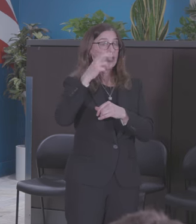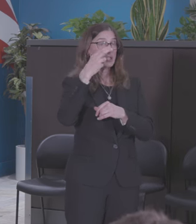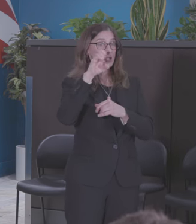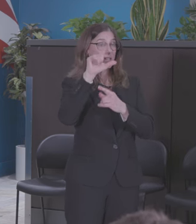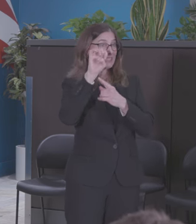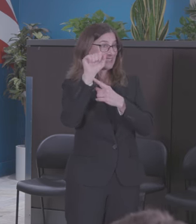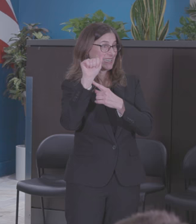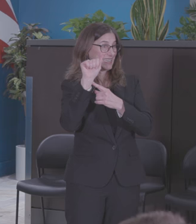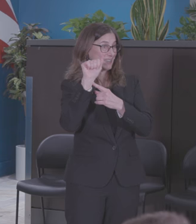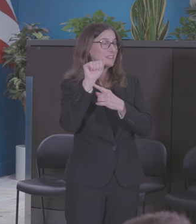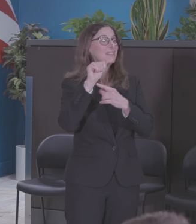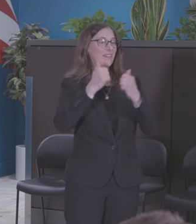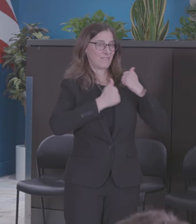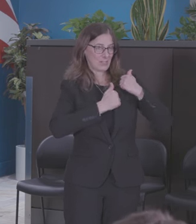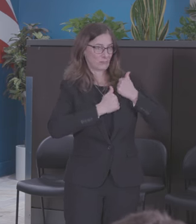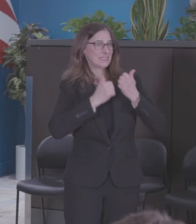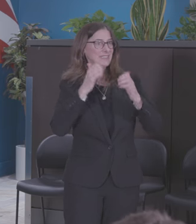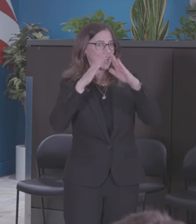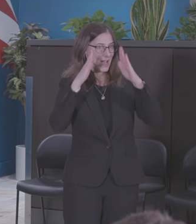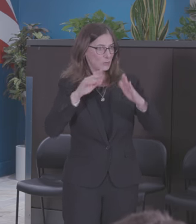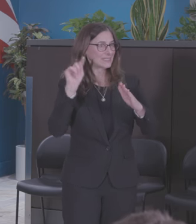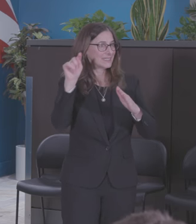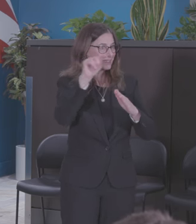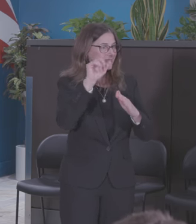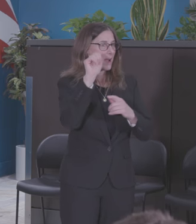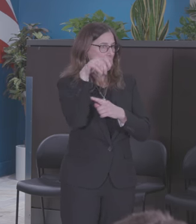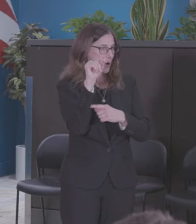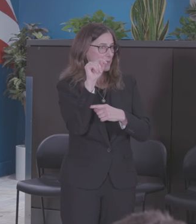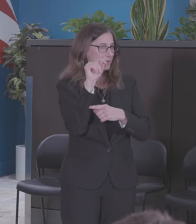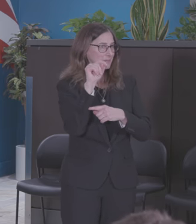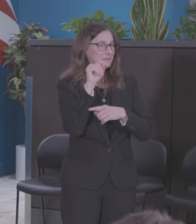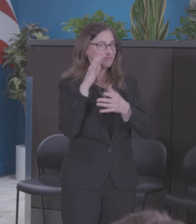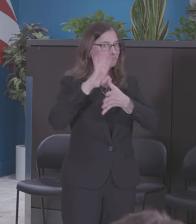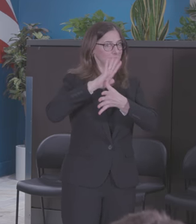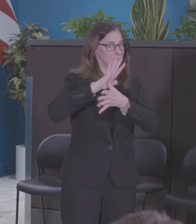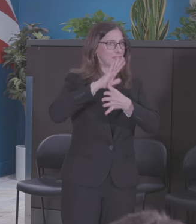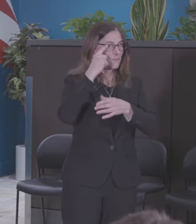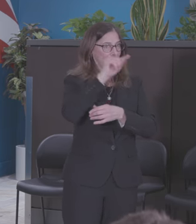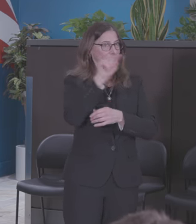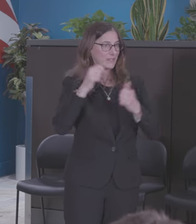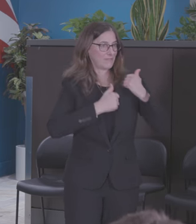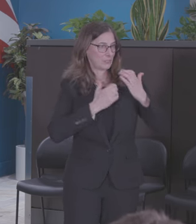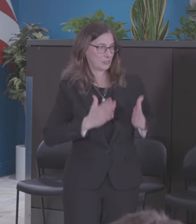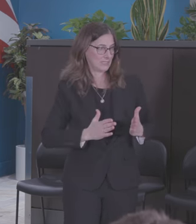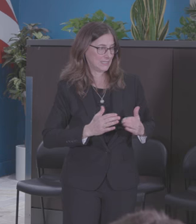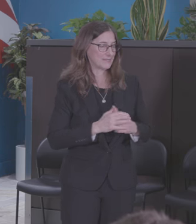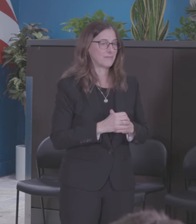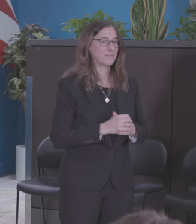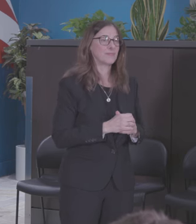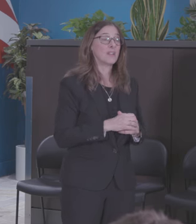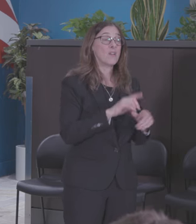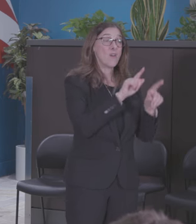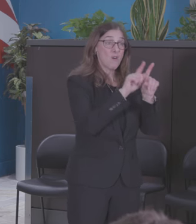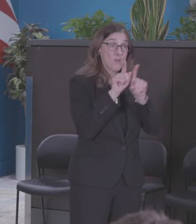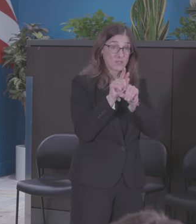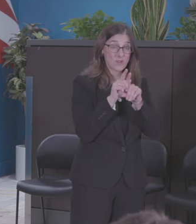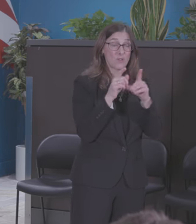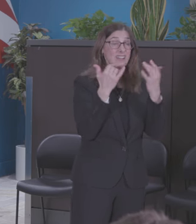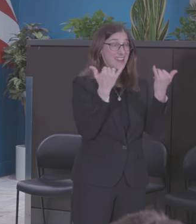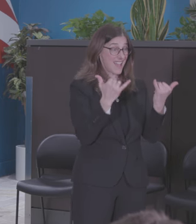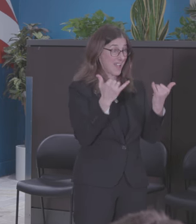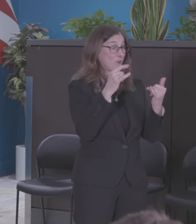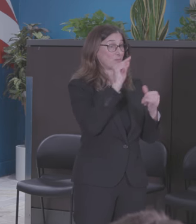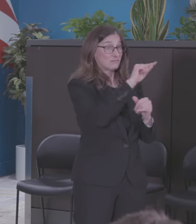housing. Hopefully we'll have a groundbreaking later on this year. The additional pillars revolve around empowering current service